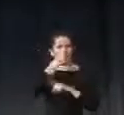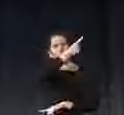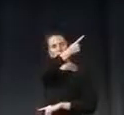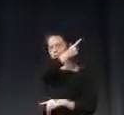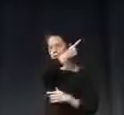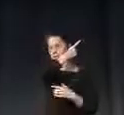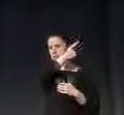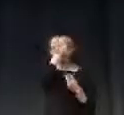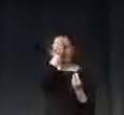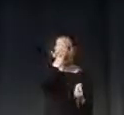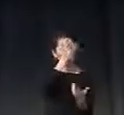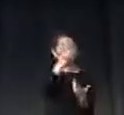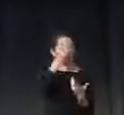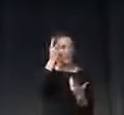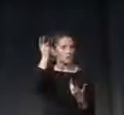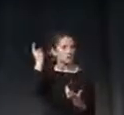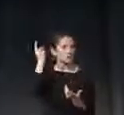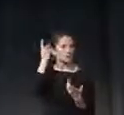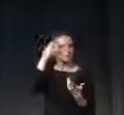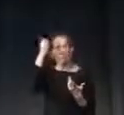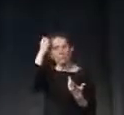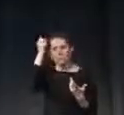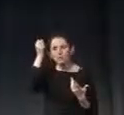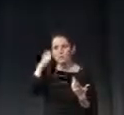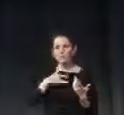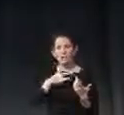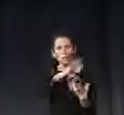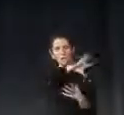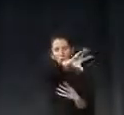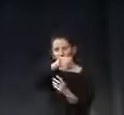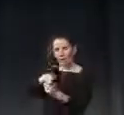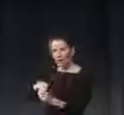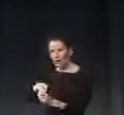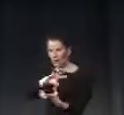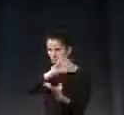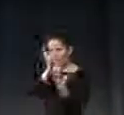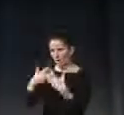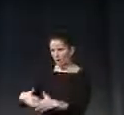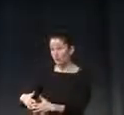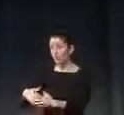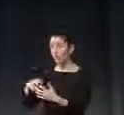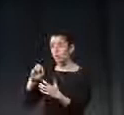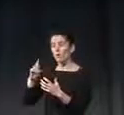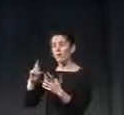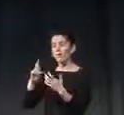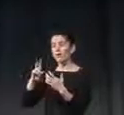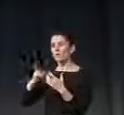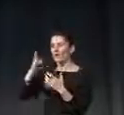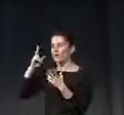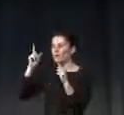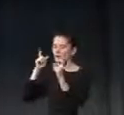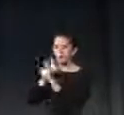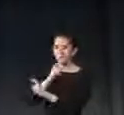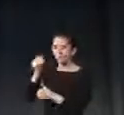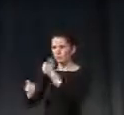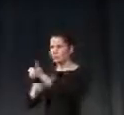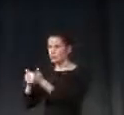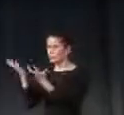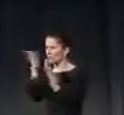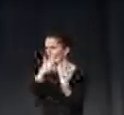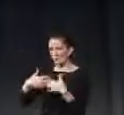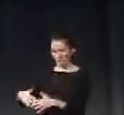memories, feelings, to the explanation of hidden or highly complex processes. I think this is especially important for the history of